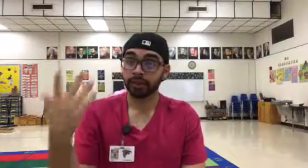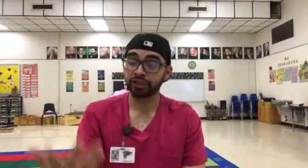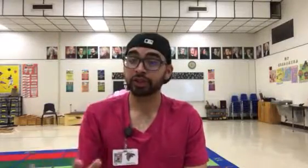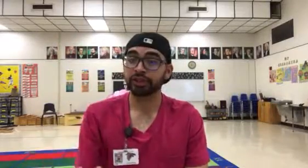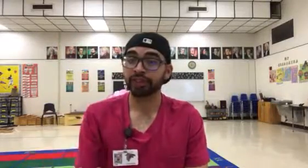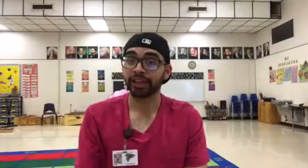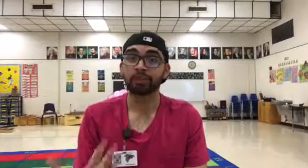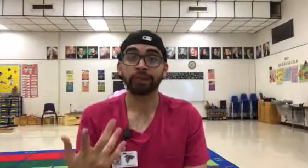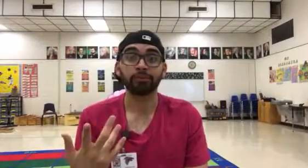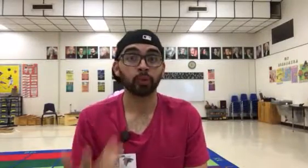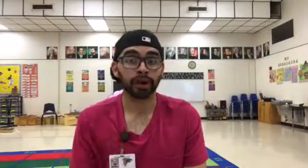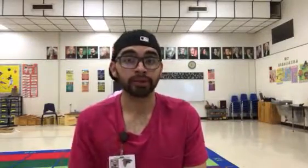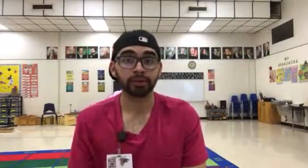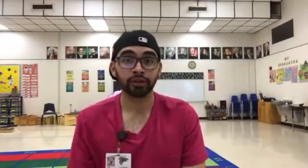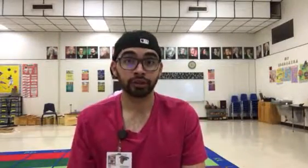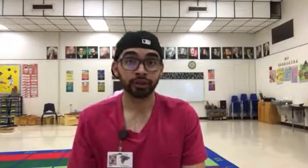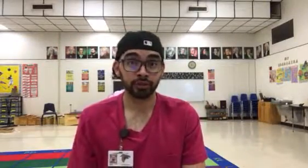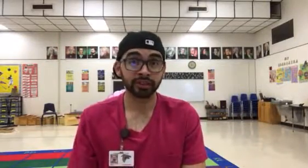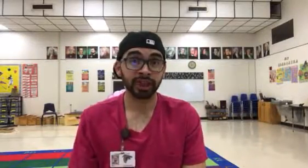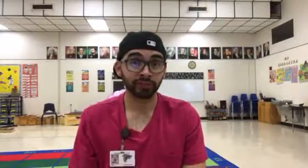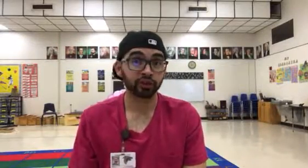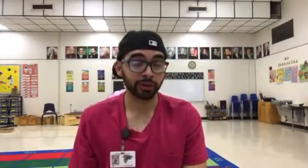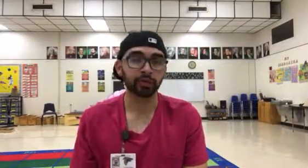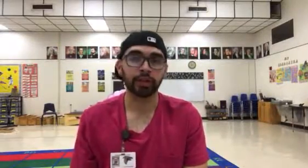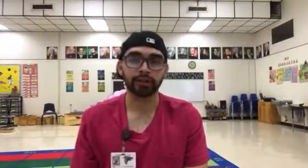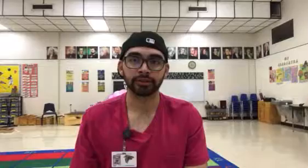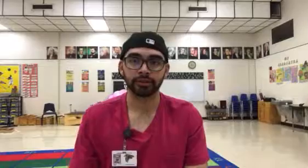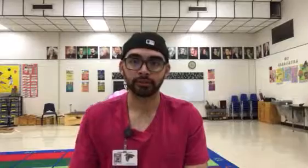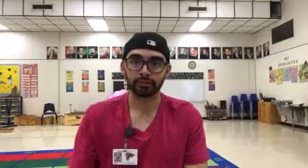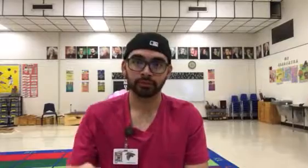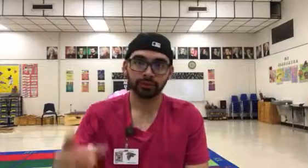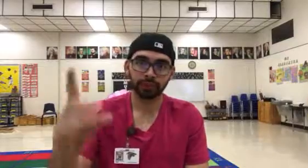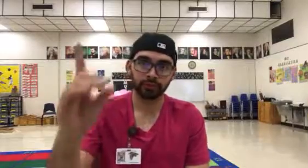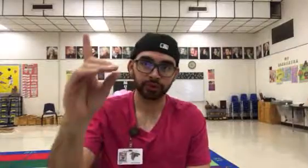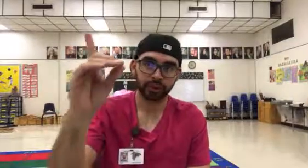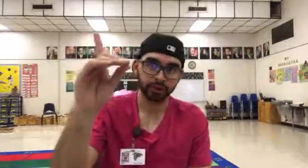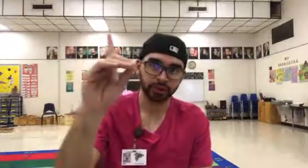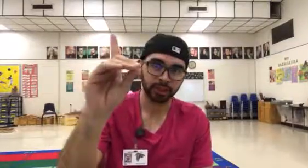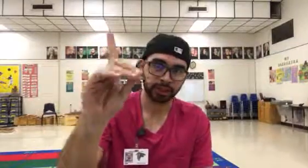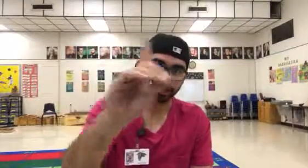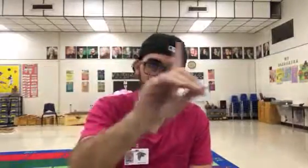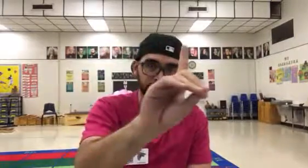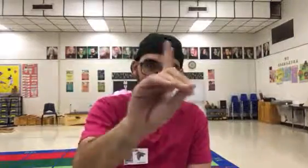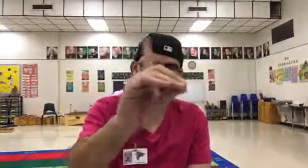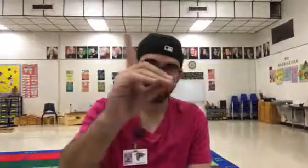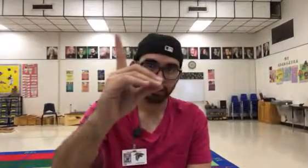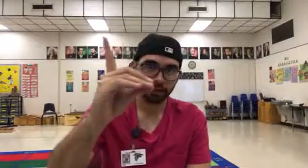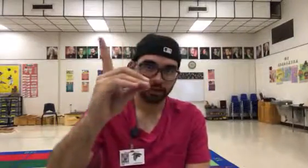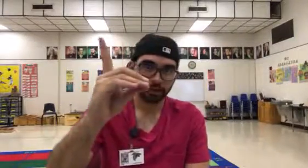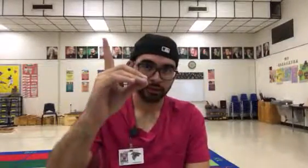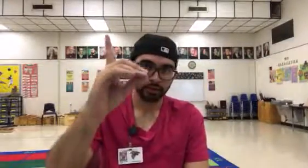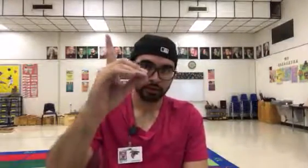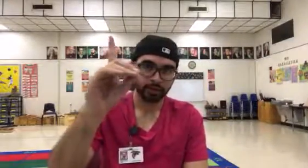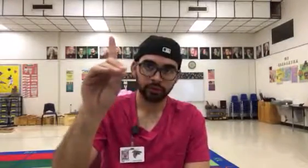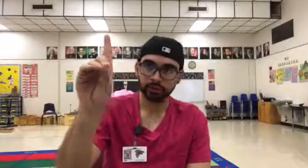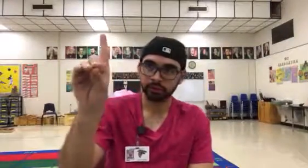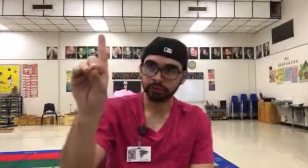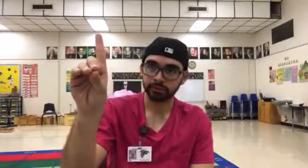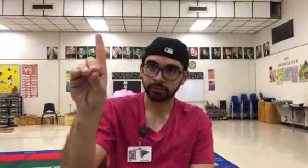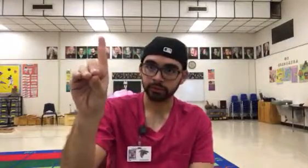next you're going to sign dream twice. You're going to do the sign for dream twice. So the sign for dream, you're going to take out your D hands. Side view, front view.